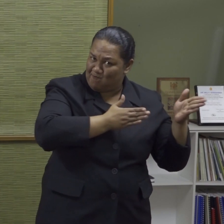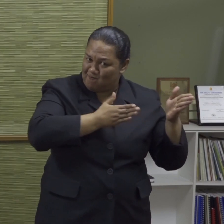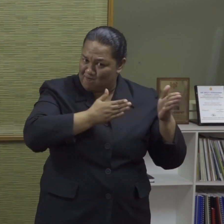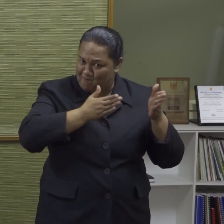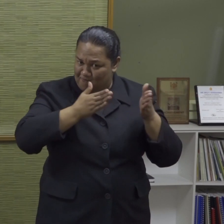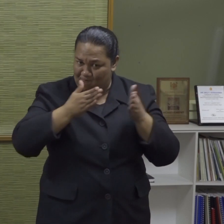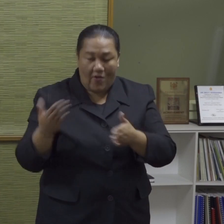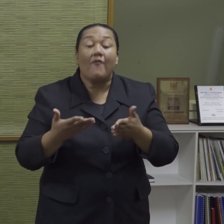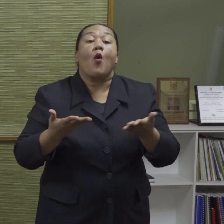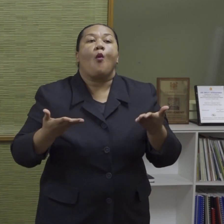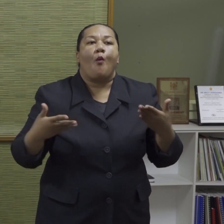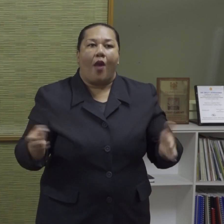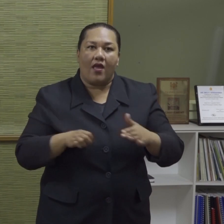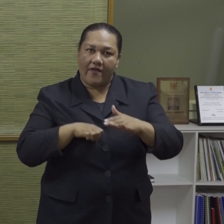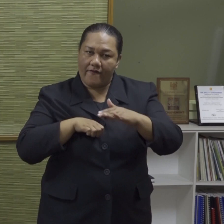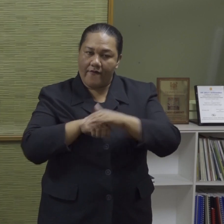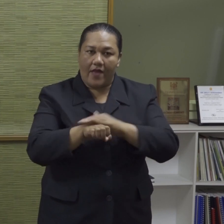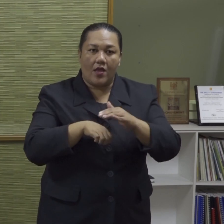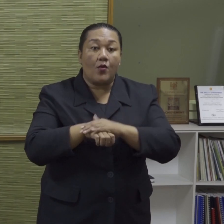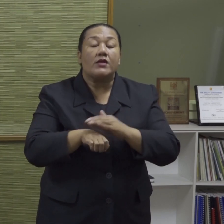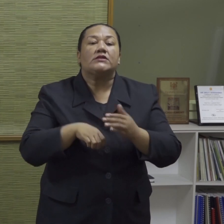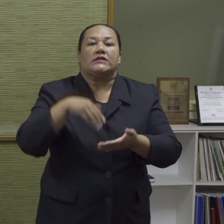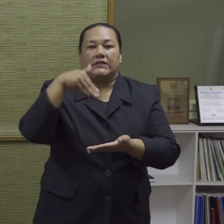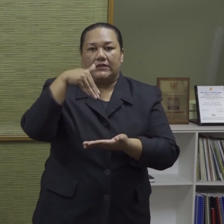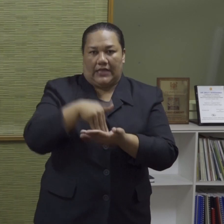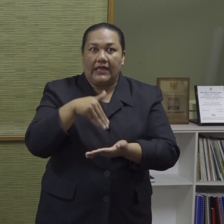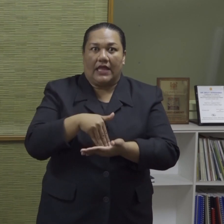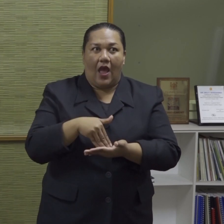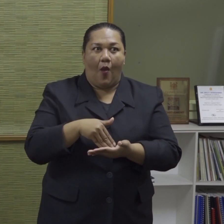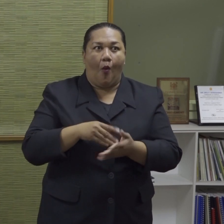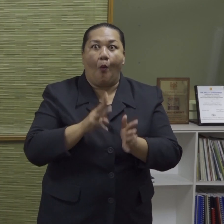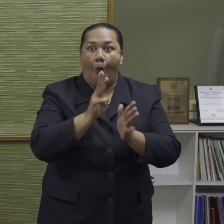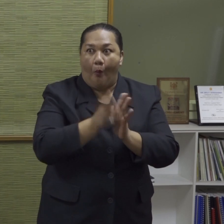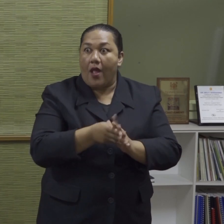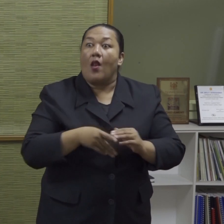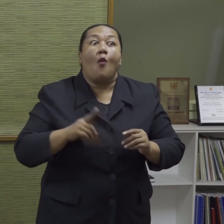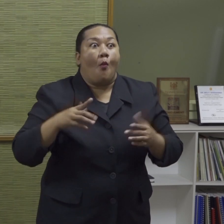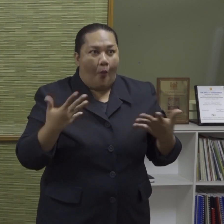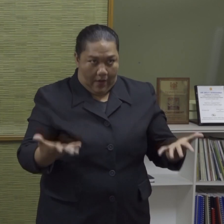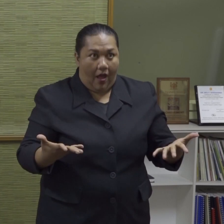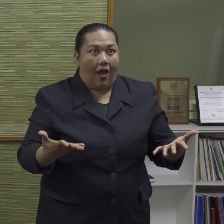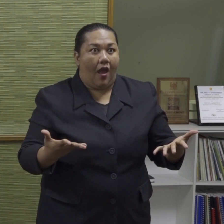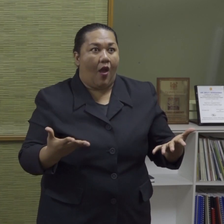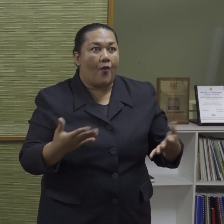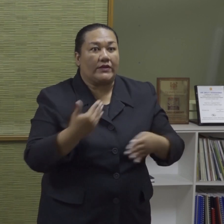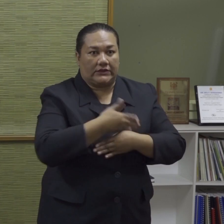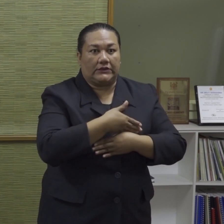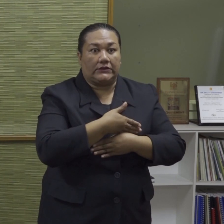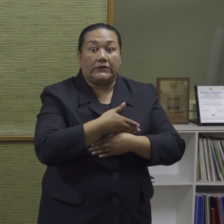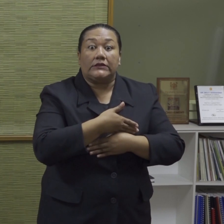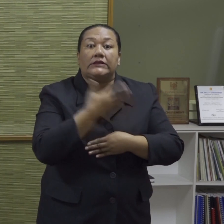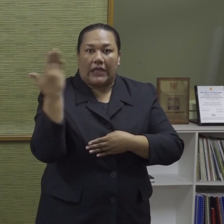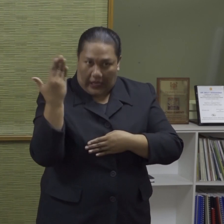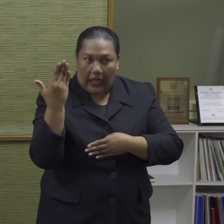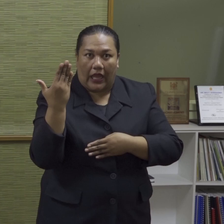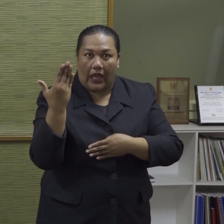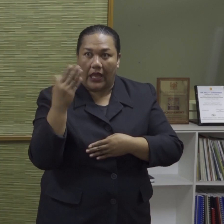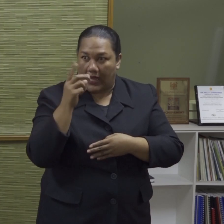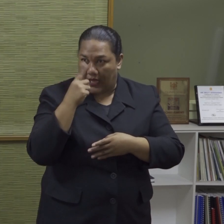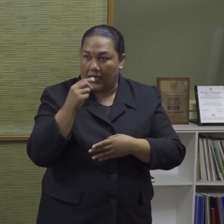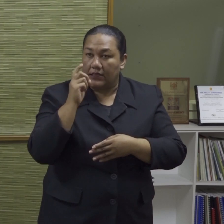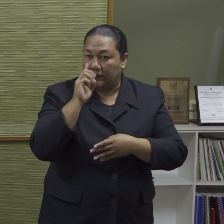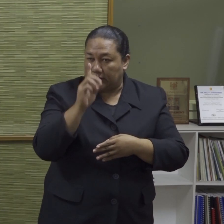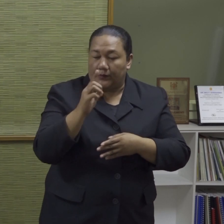nearest evacuation center while it is still daylight. I can confirm that we have now 3 evacuation centers